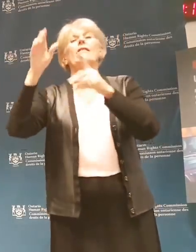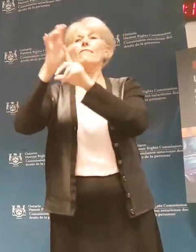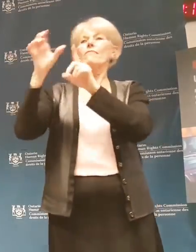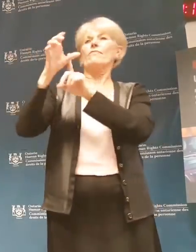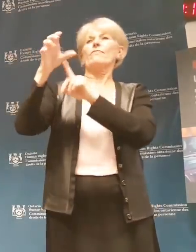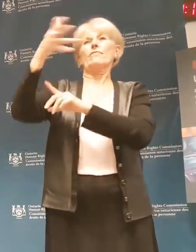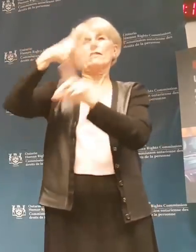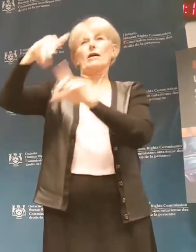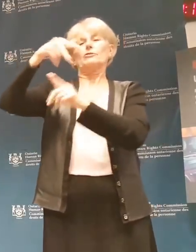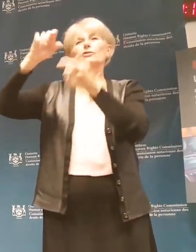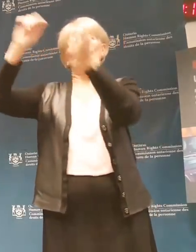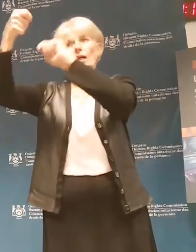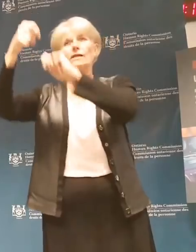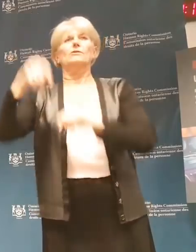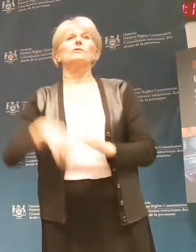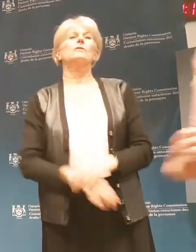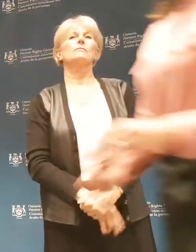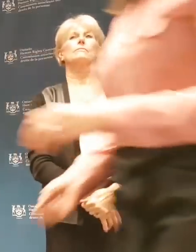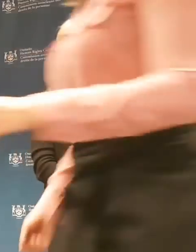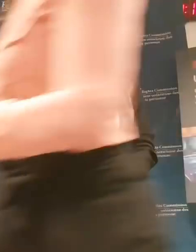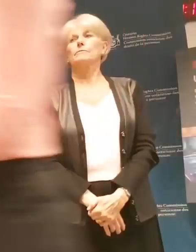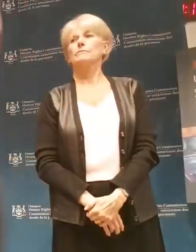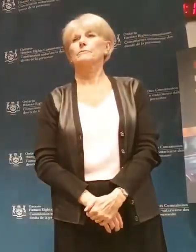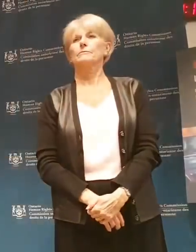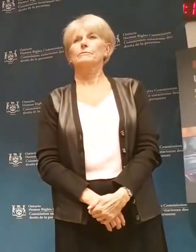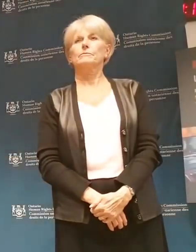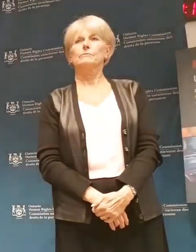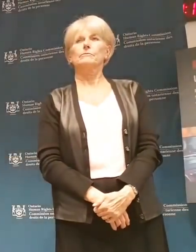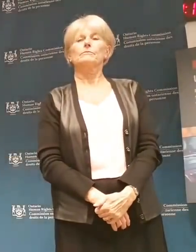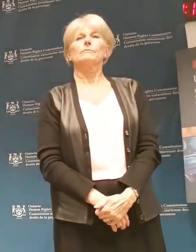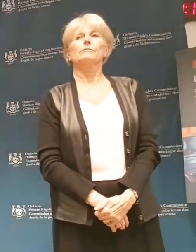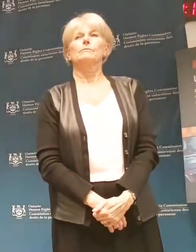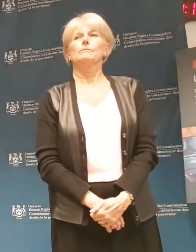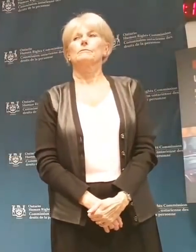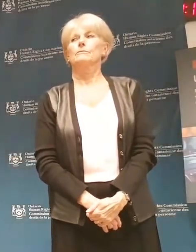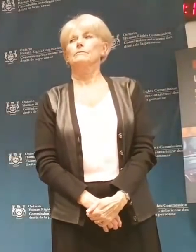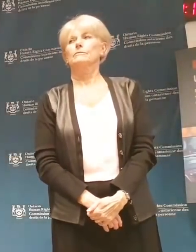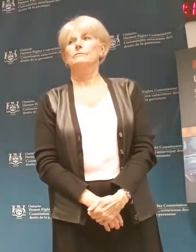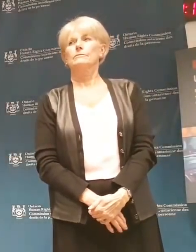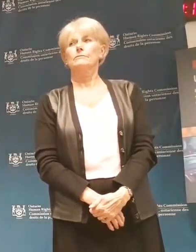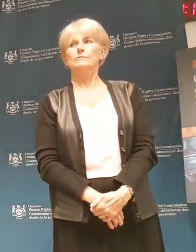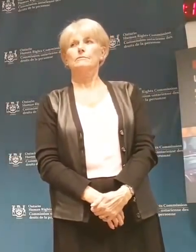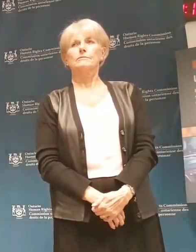police services board. Thank you. Wow. Wow.